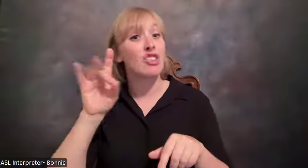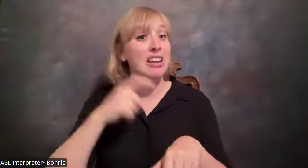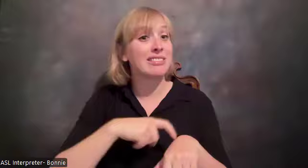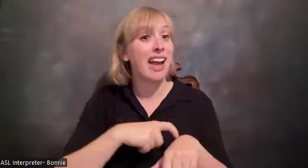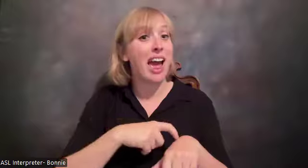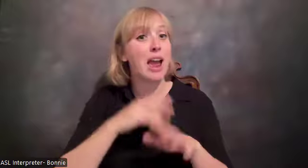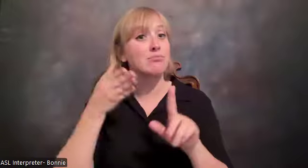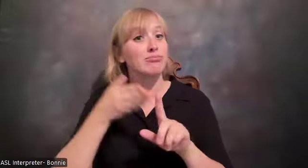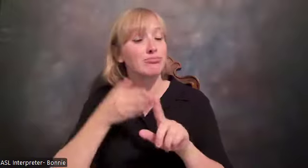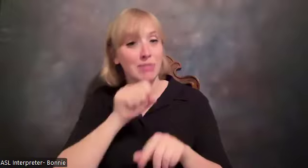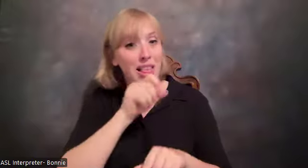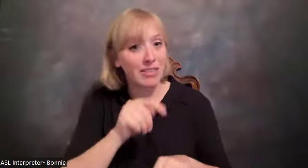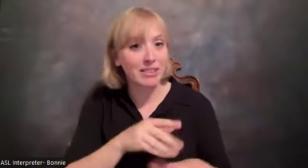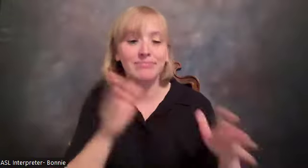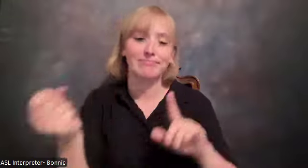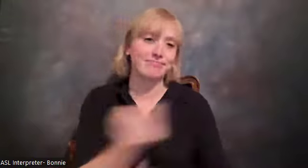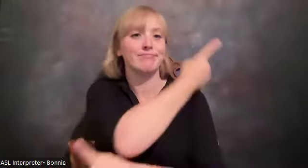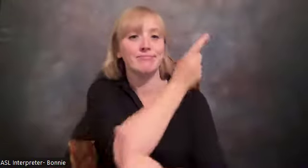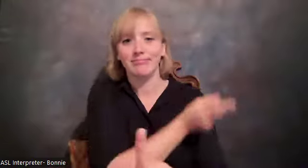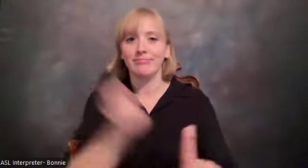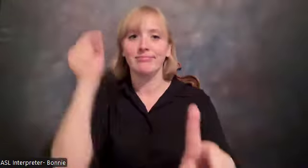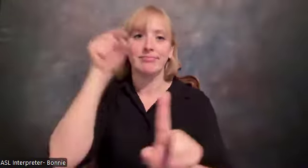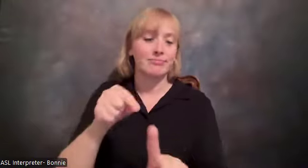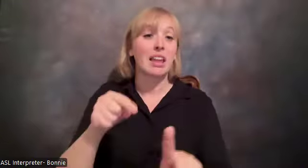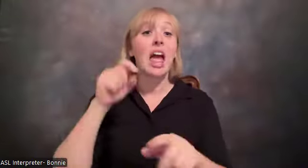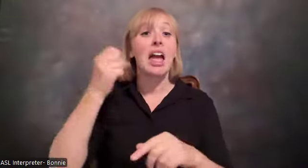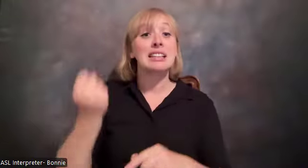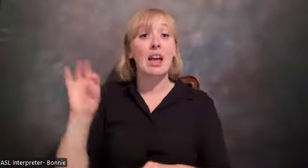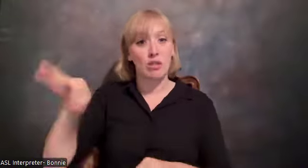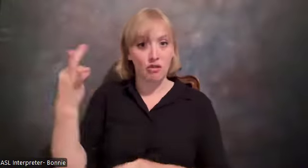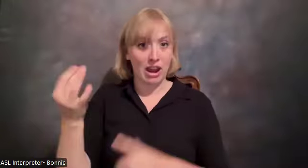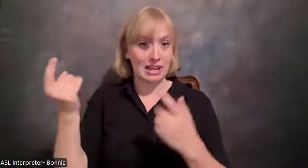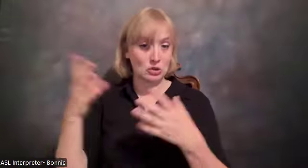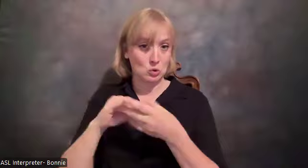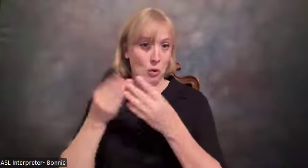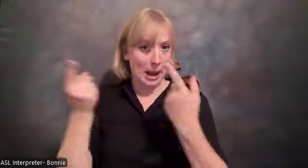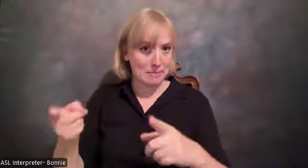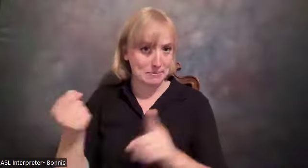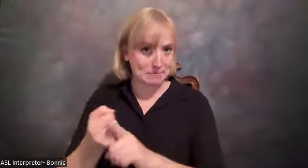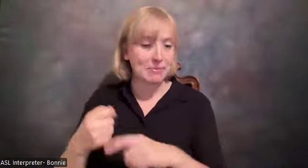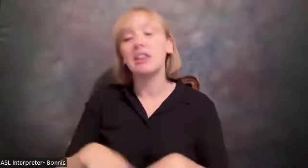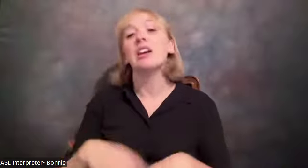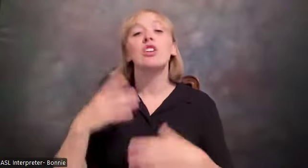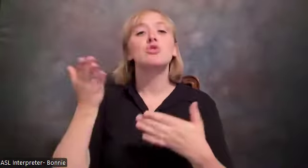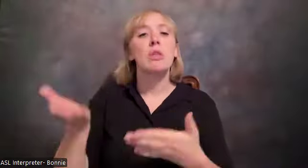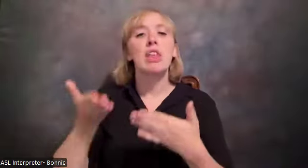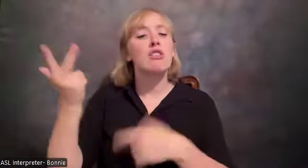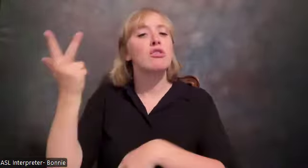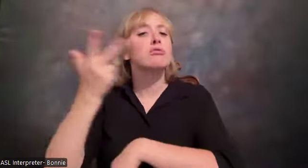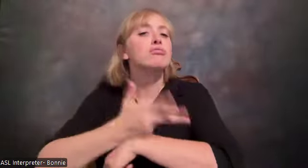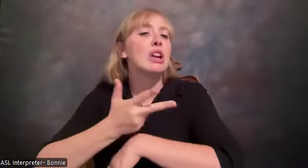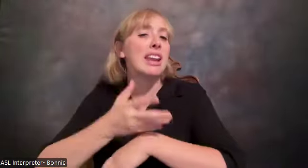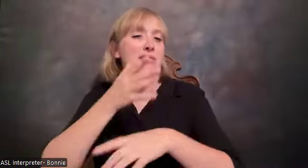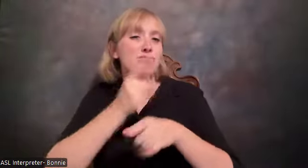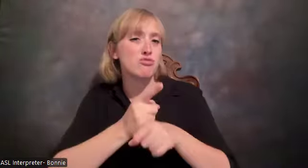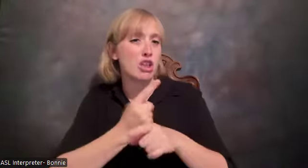the point. The point of the story happens in the south of France. And so about the 3rd day in there, my brother goes, hey,